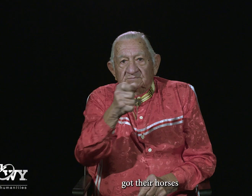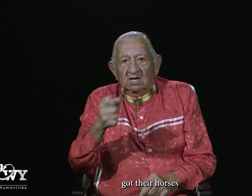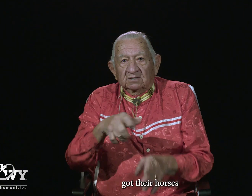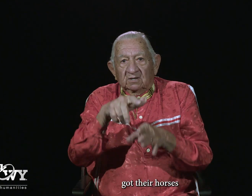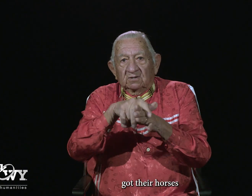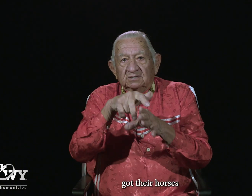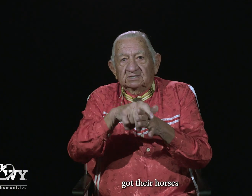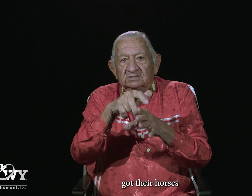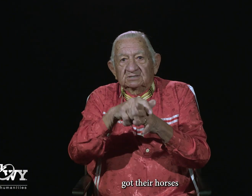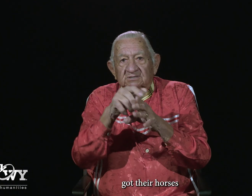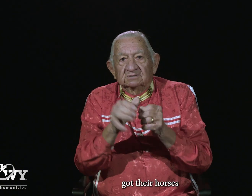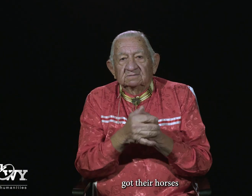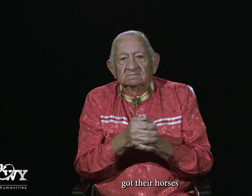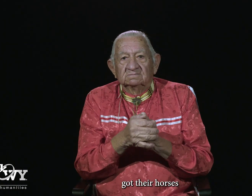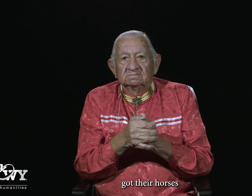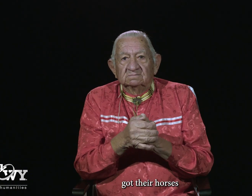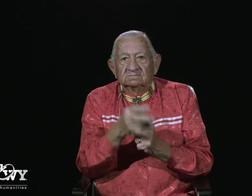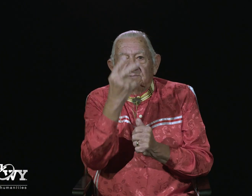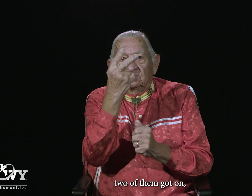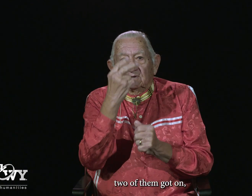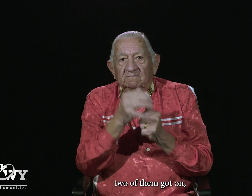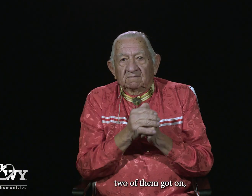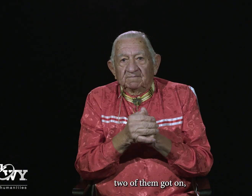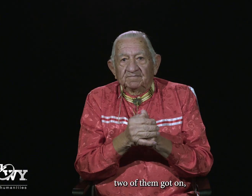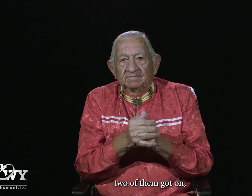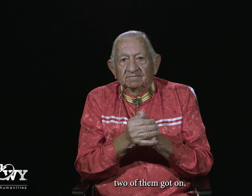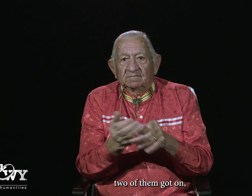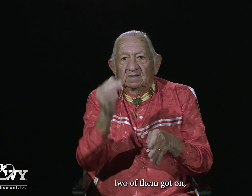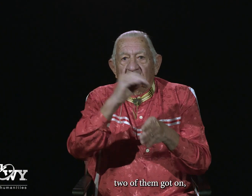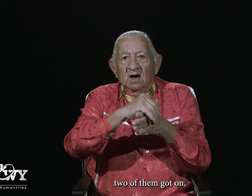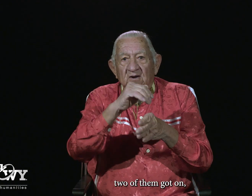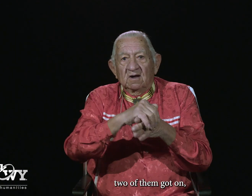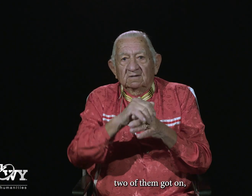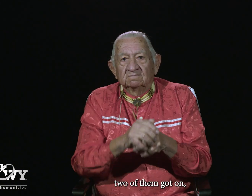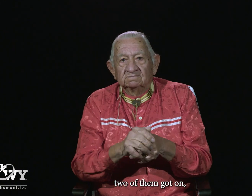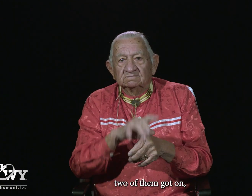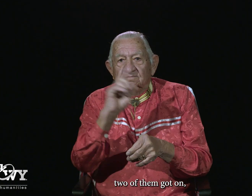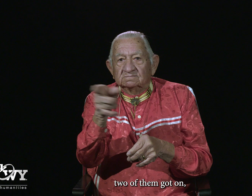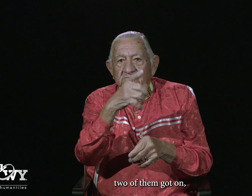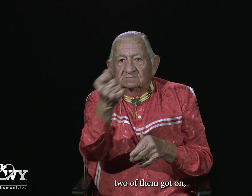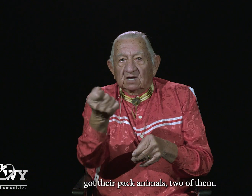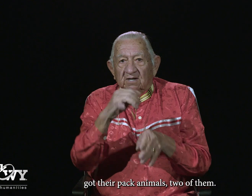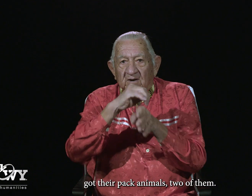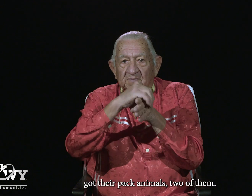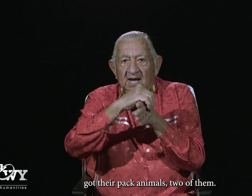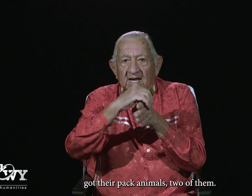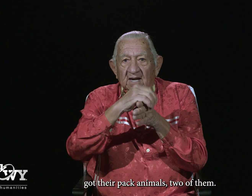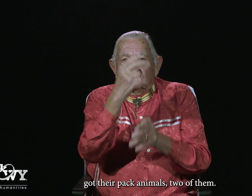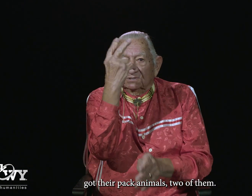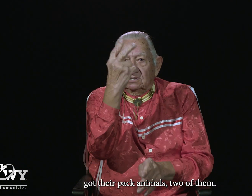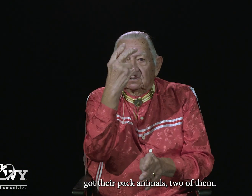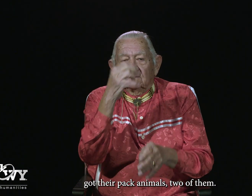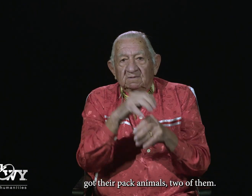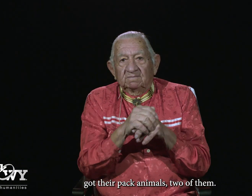got their horses. Two of them got on, got their pack animals, two of them.